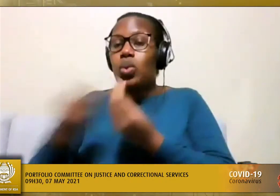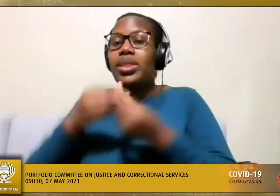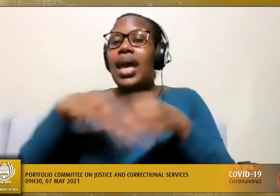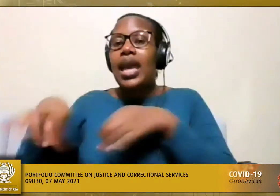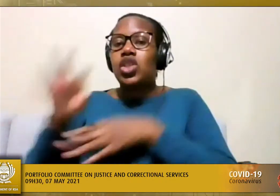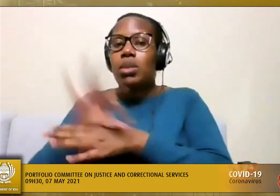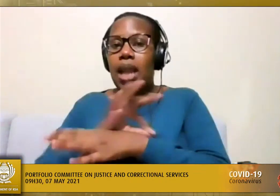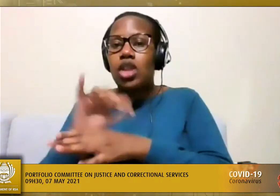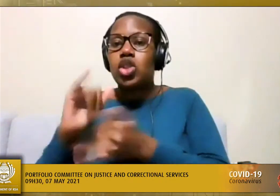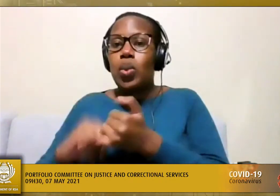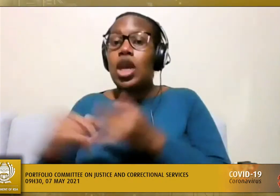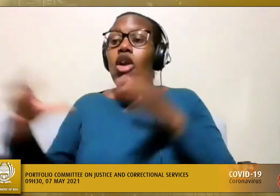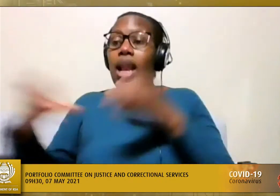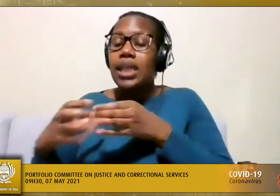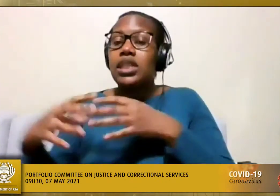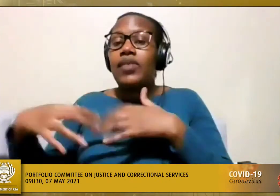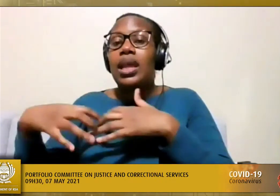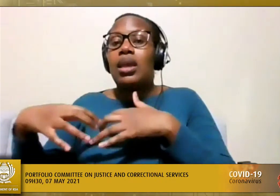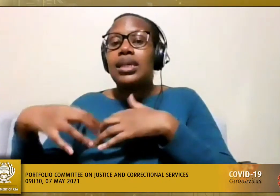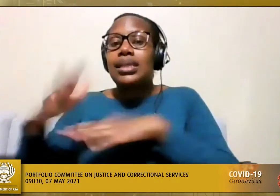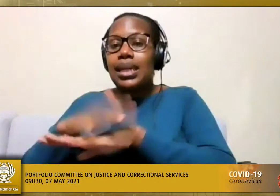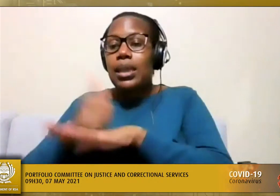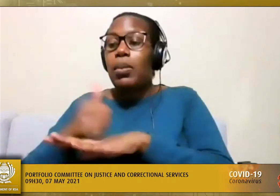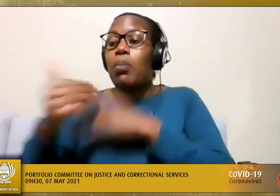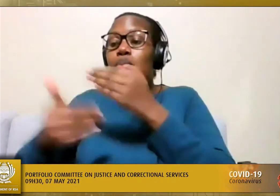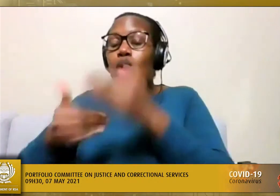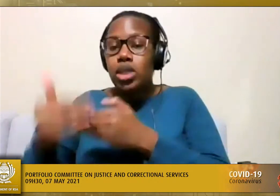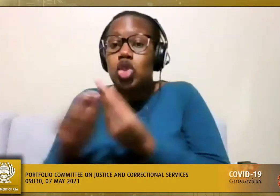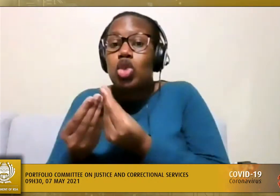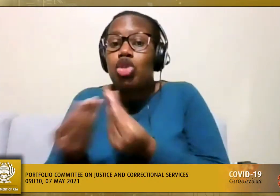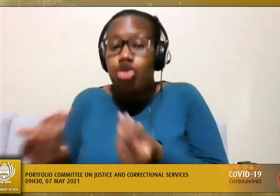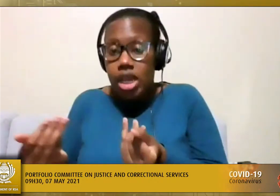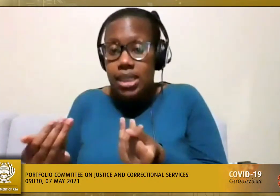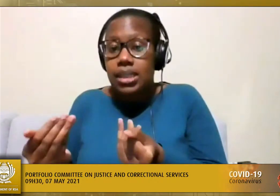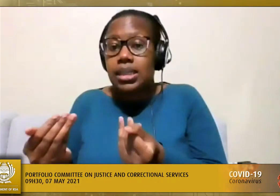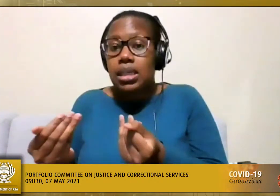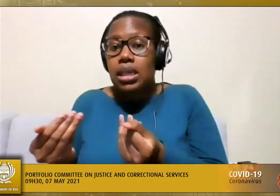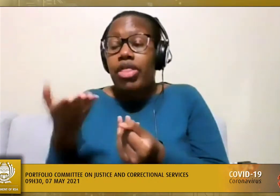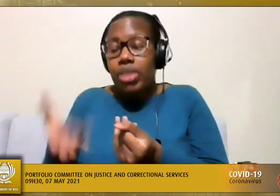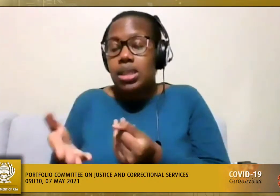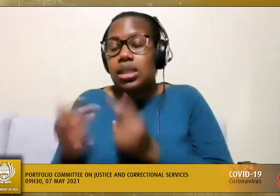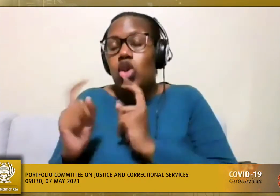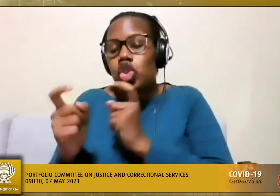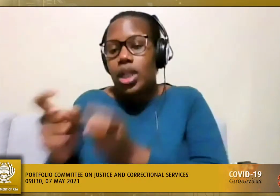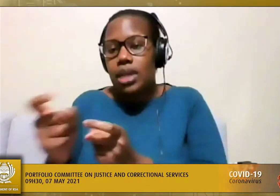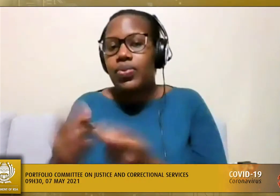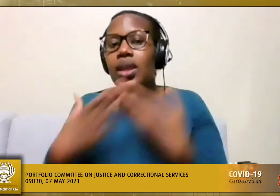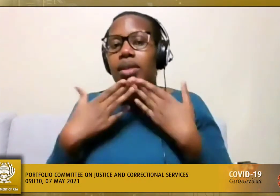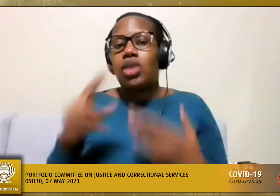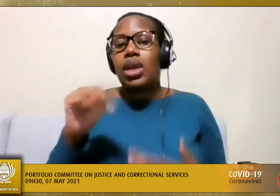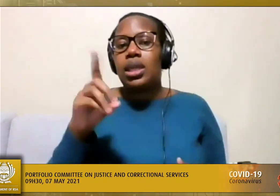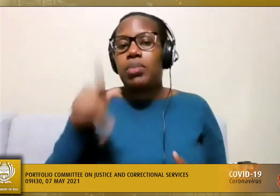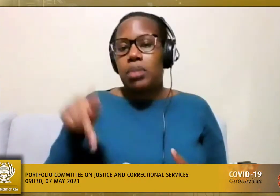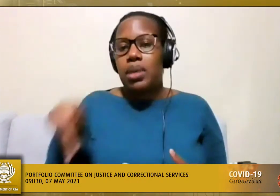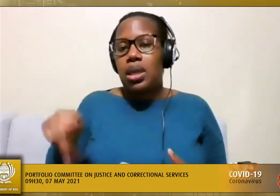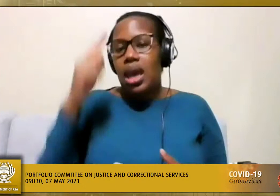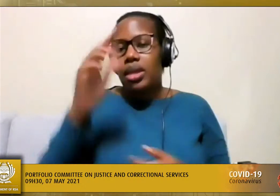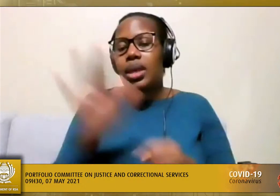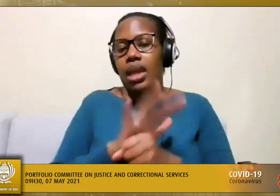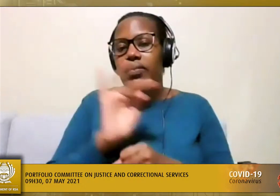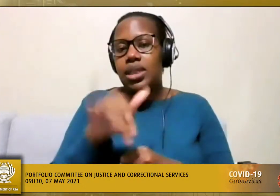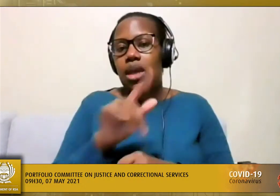collectively have a process in place to address this on an urgent matter thank you Andy people I think that covers that